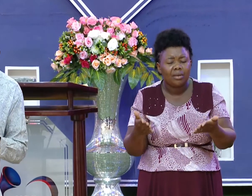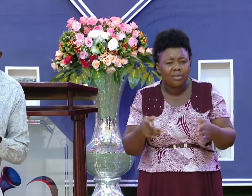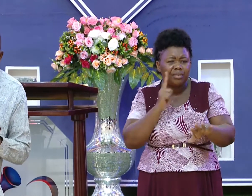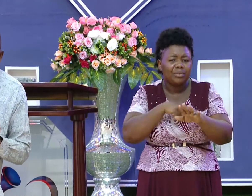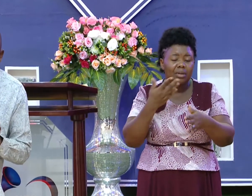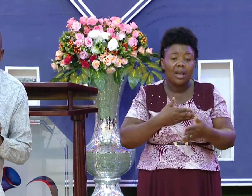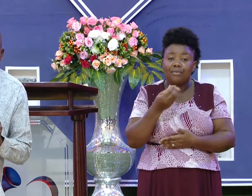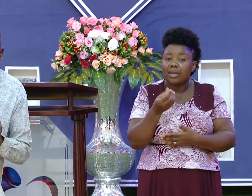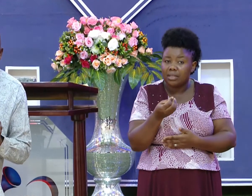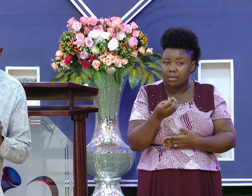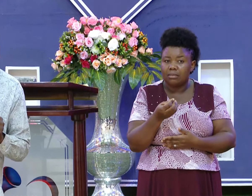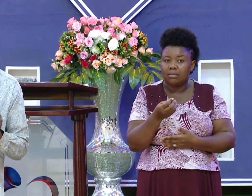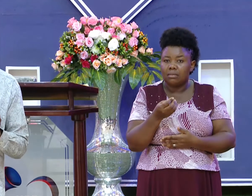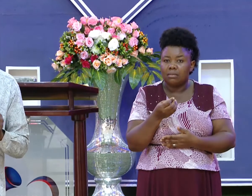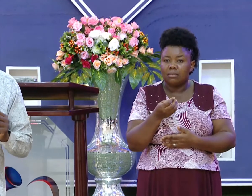be that even though you have